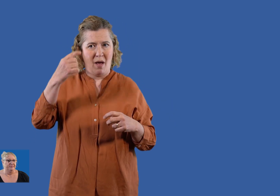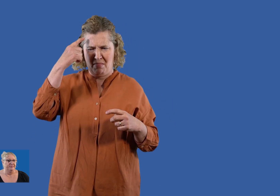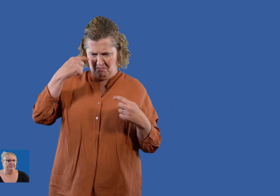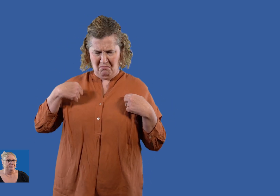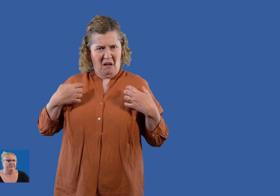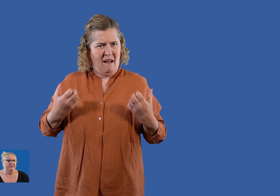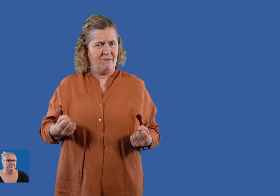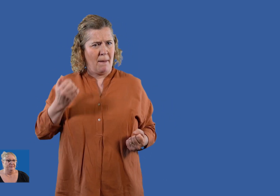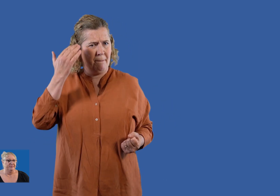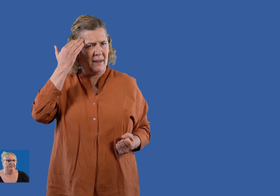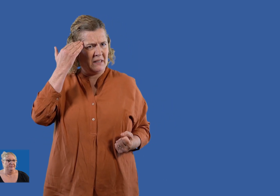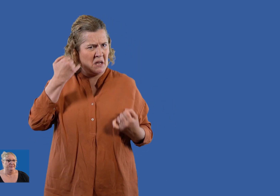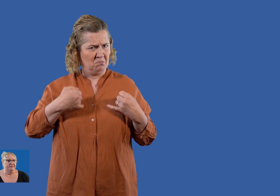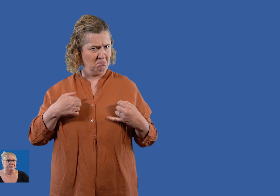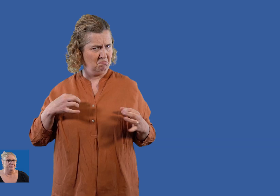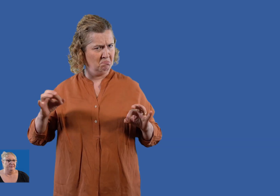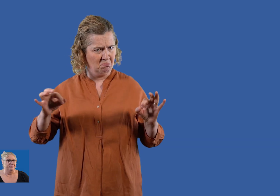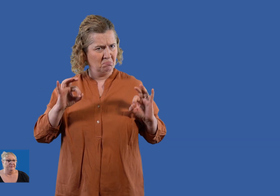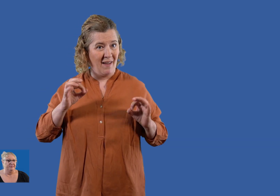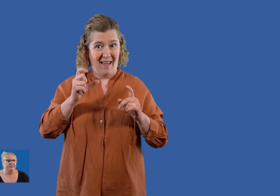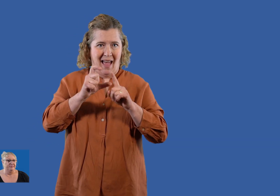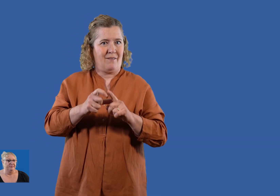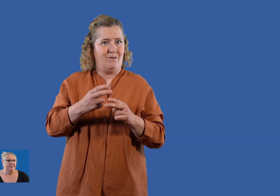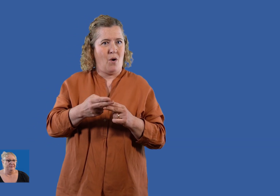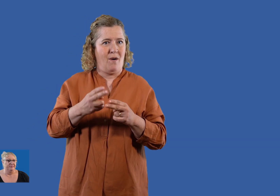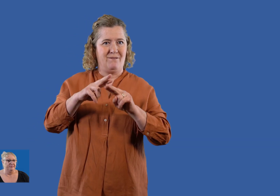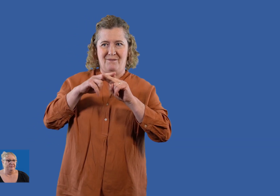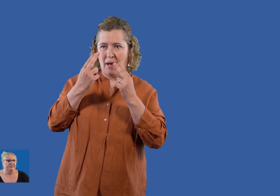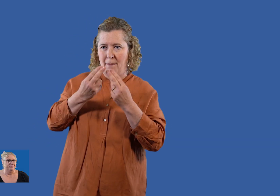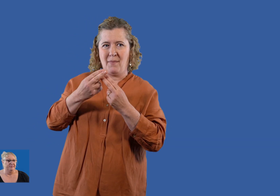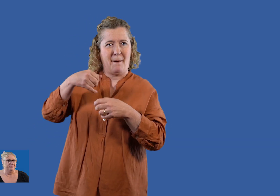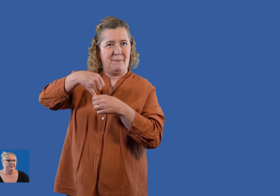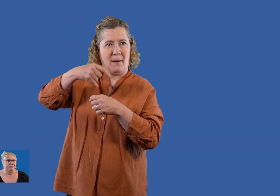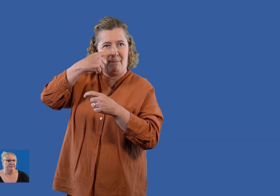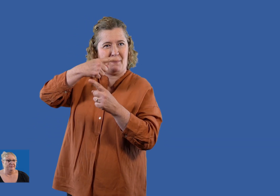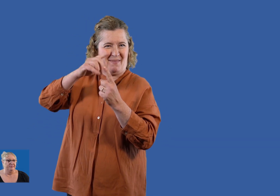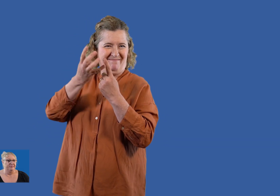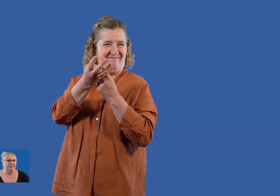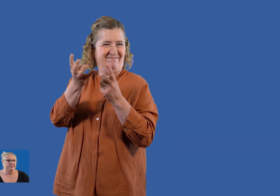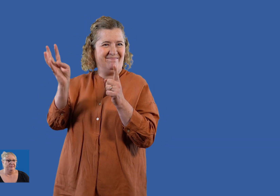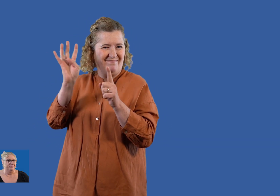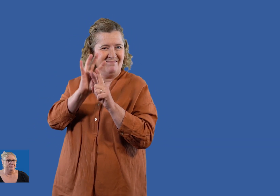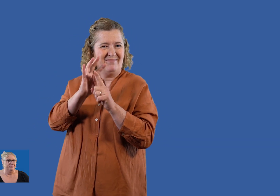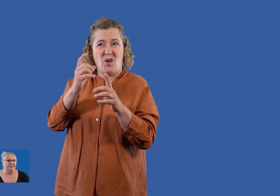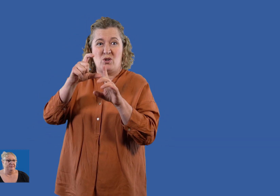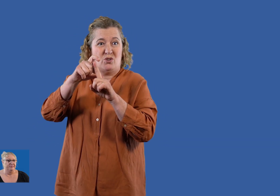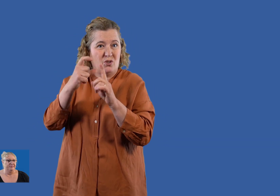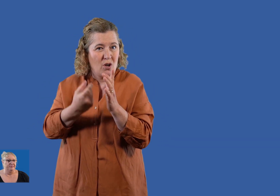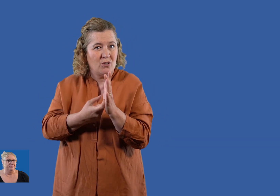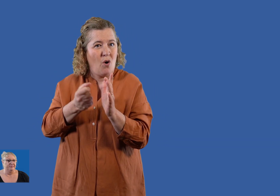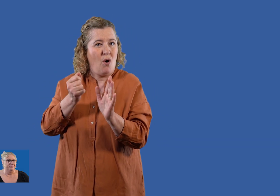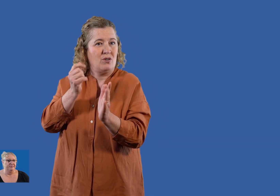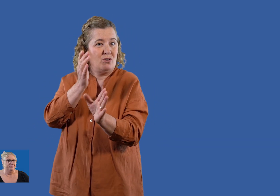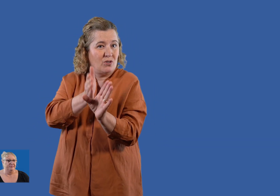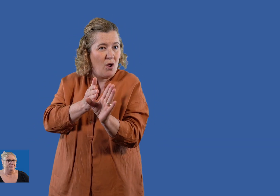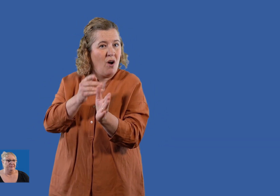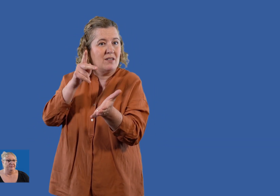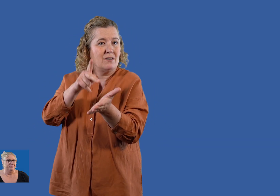They don't believe they have a mental illness, and this poses such a problem for the family and friends because in reality they only